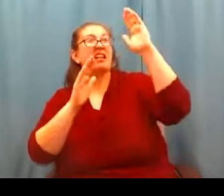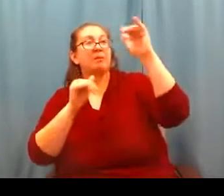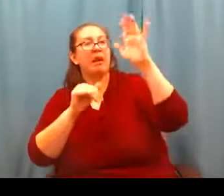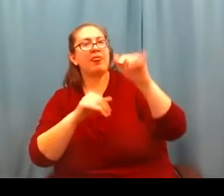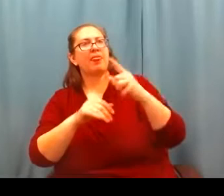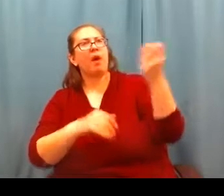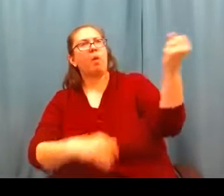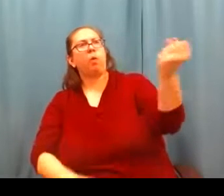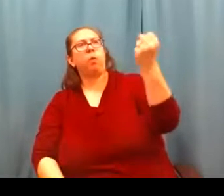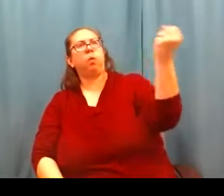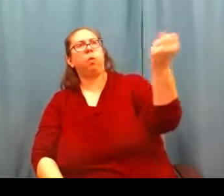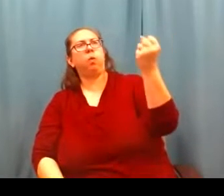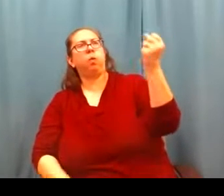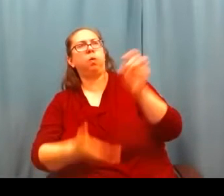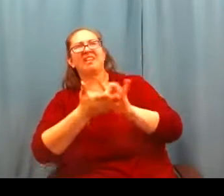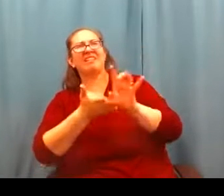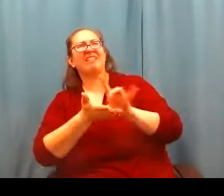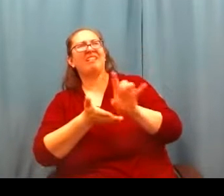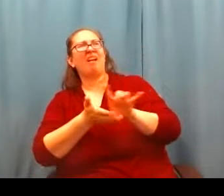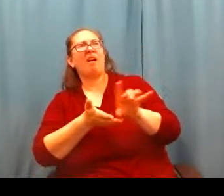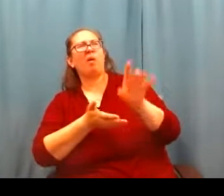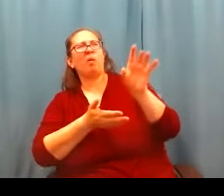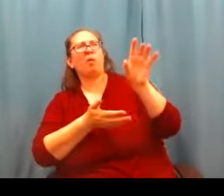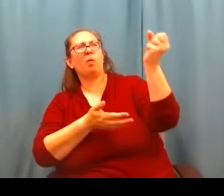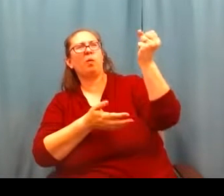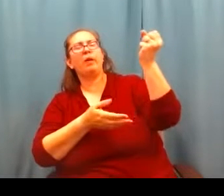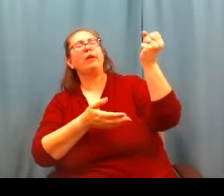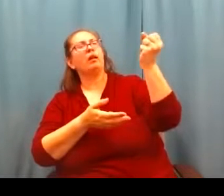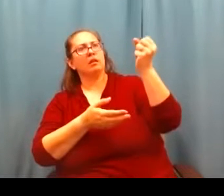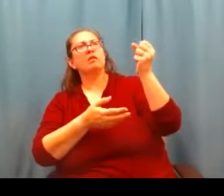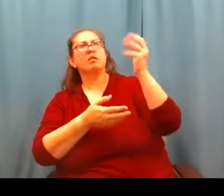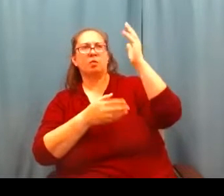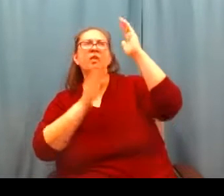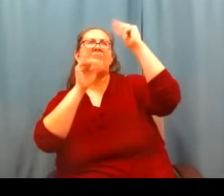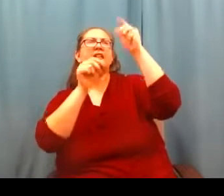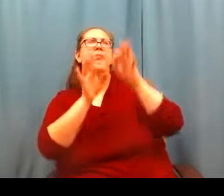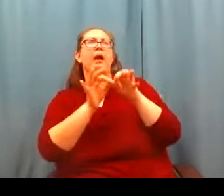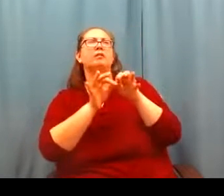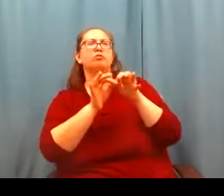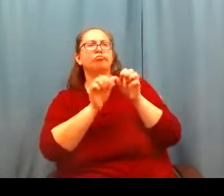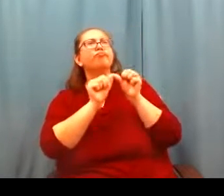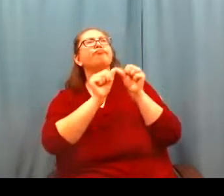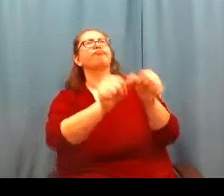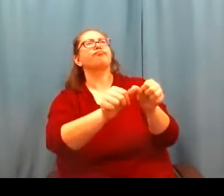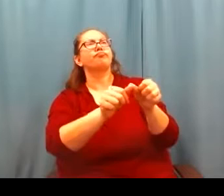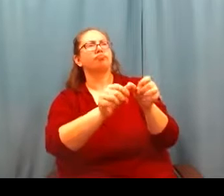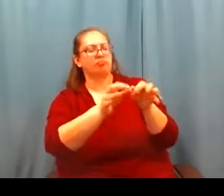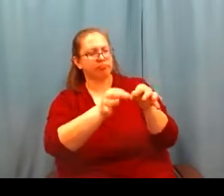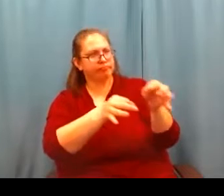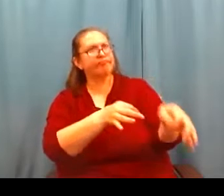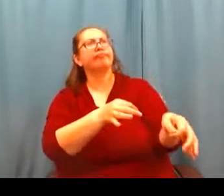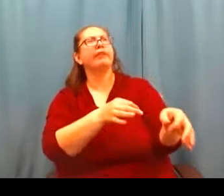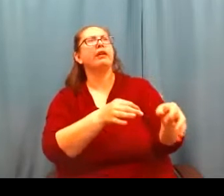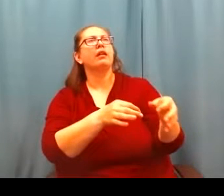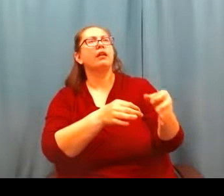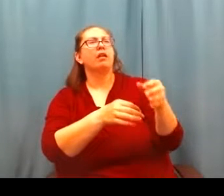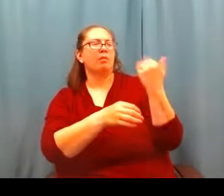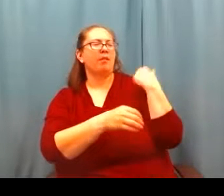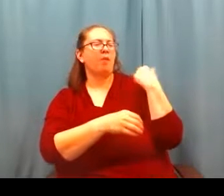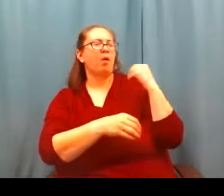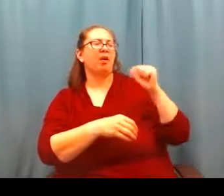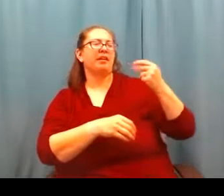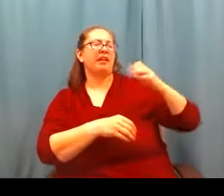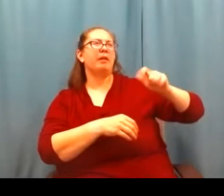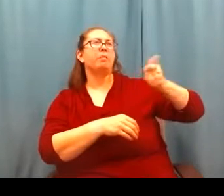extended again. It was first extended through April 19th, I think, then